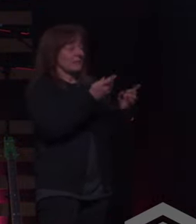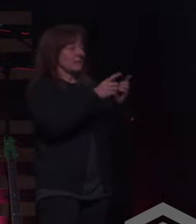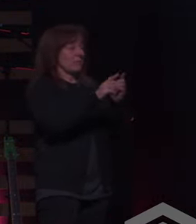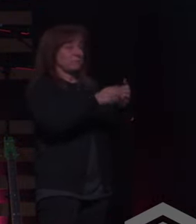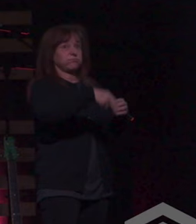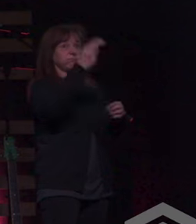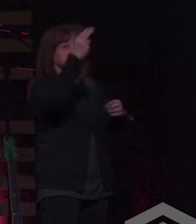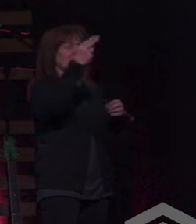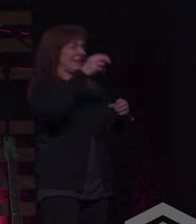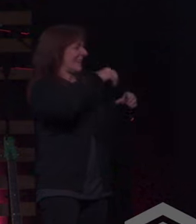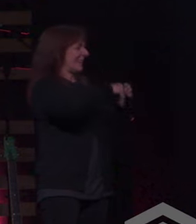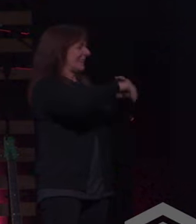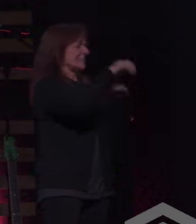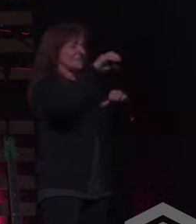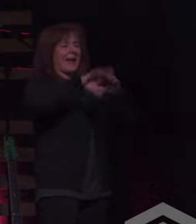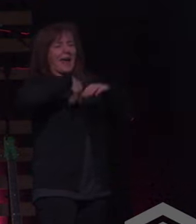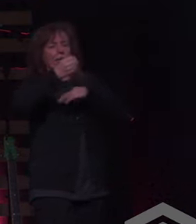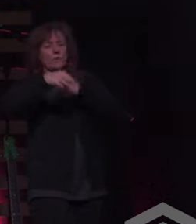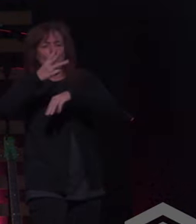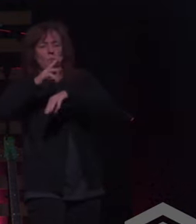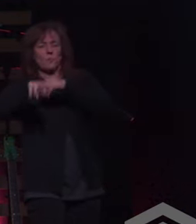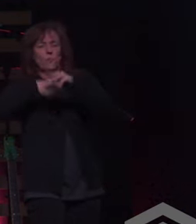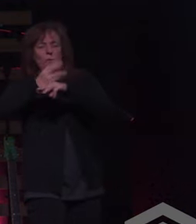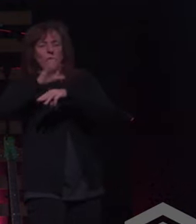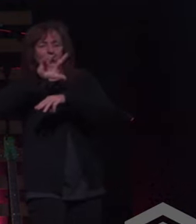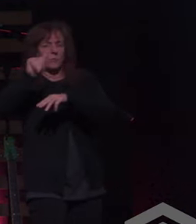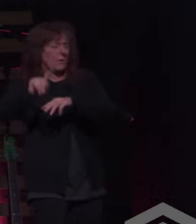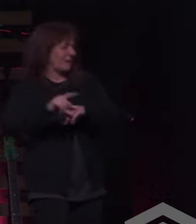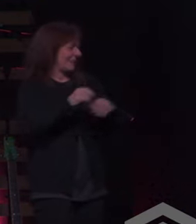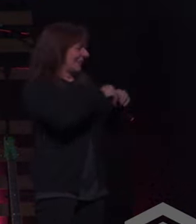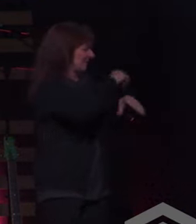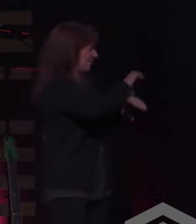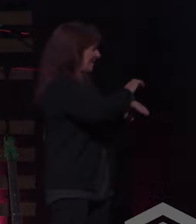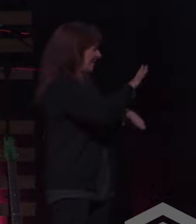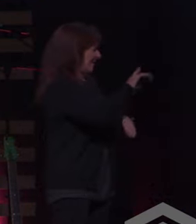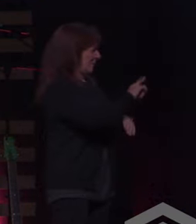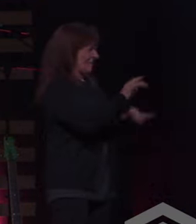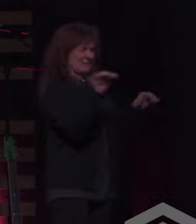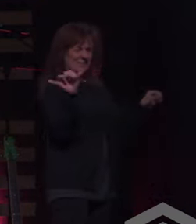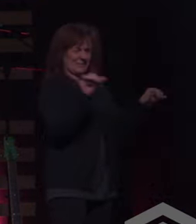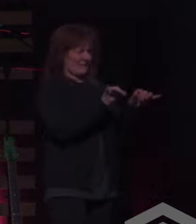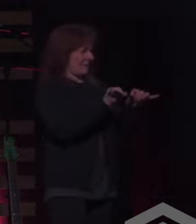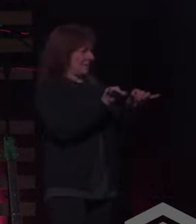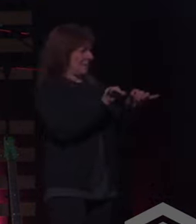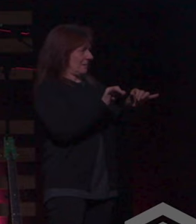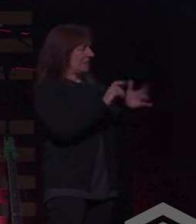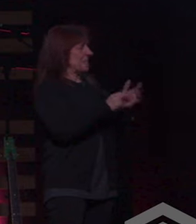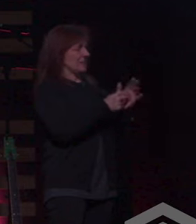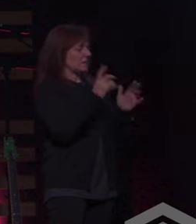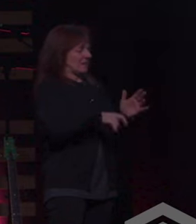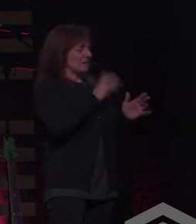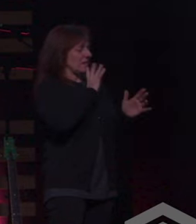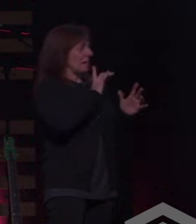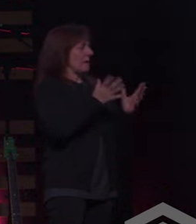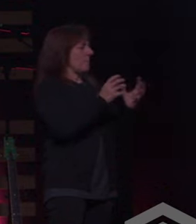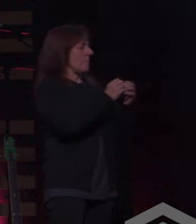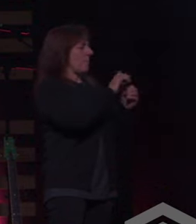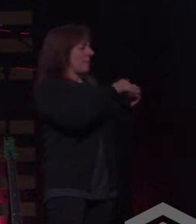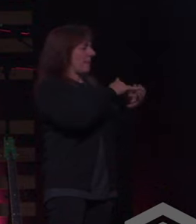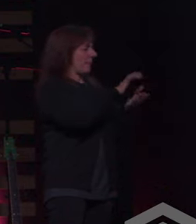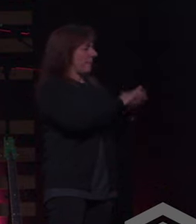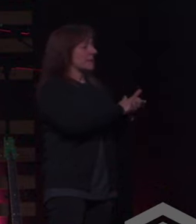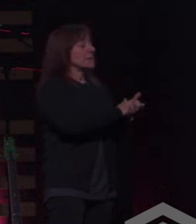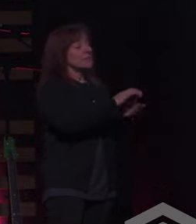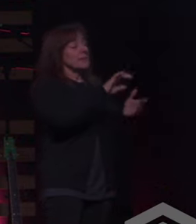rate is the same inside the church as outside of the church tells me we are not talking enough about this. And I also know that Jesus and Paul spent a lot of